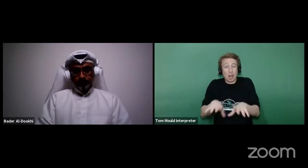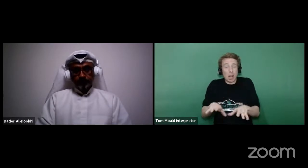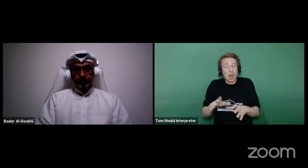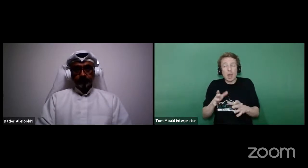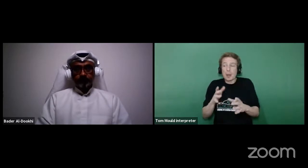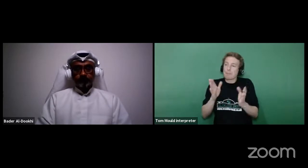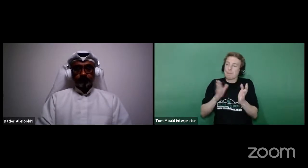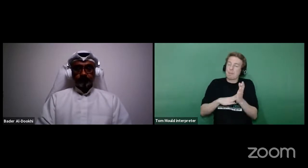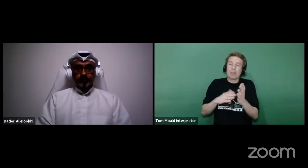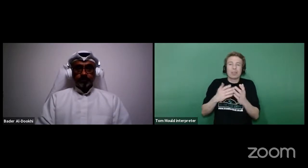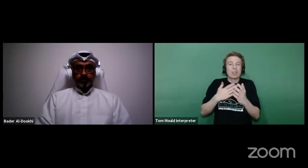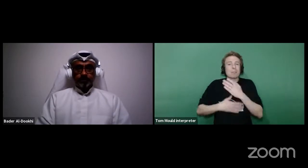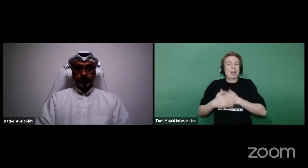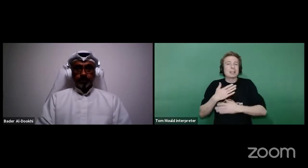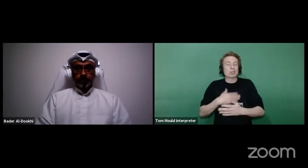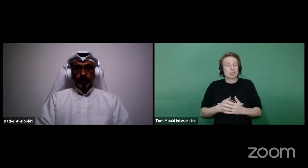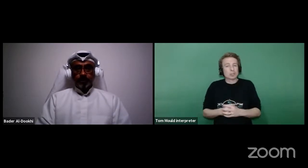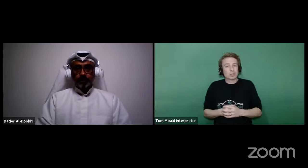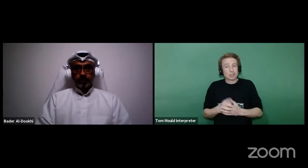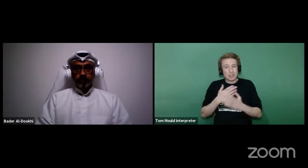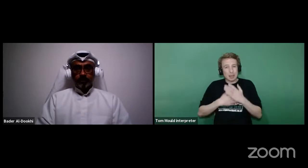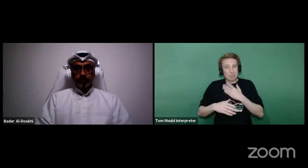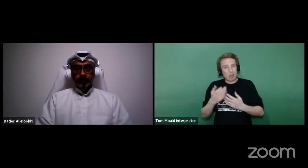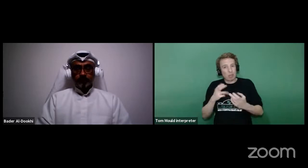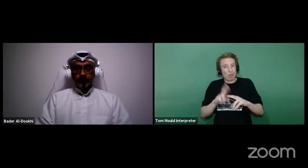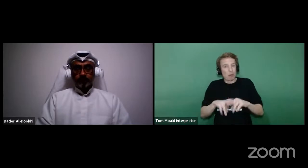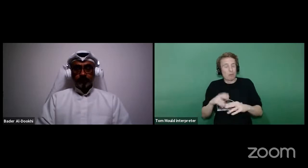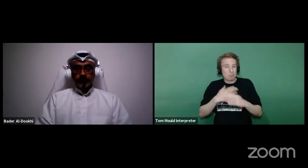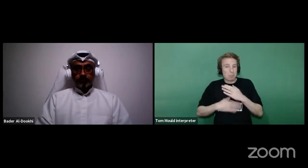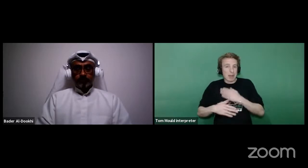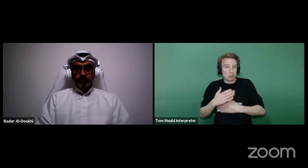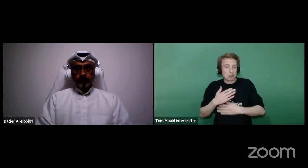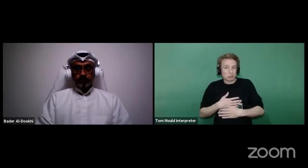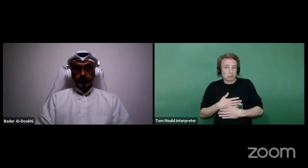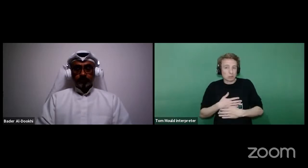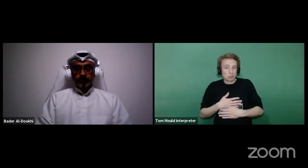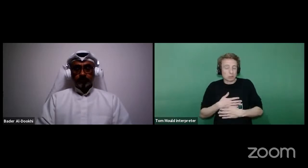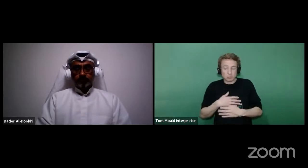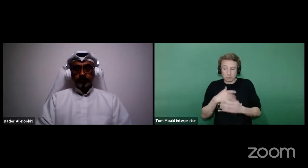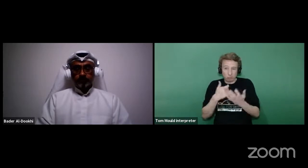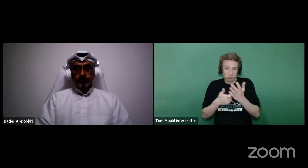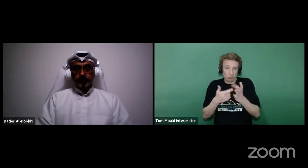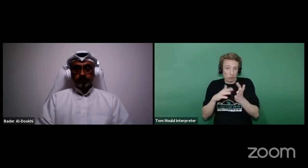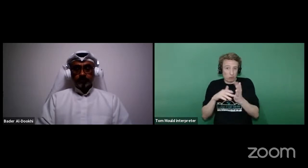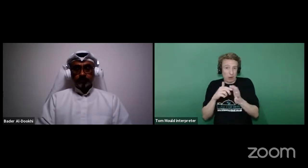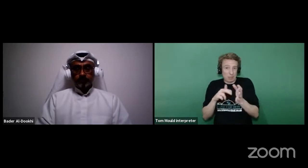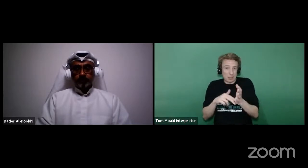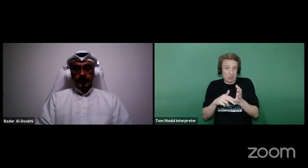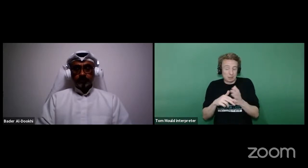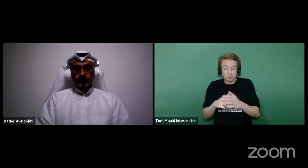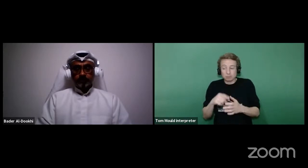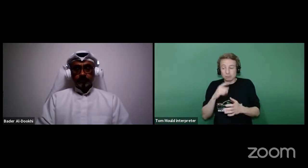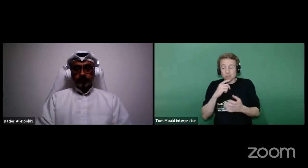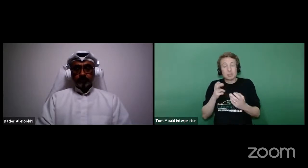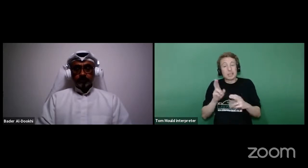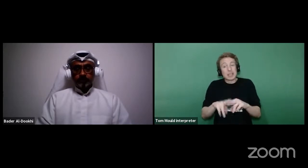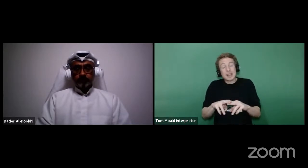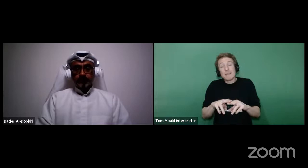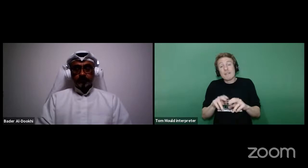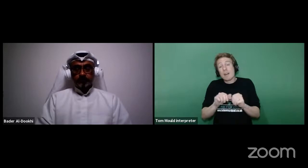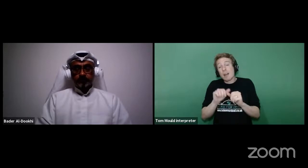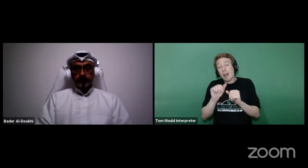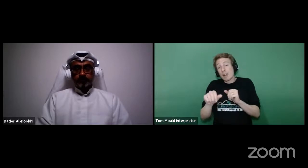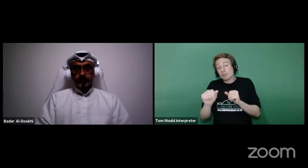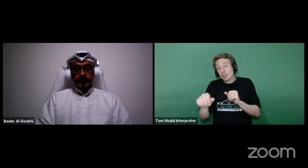fast the month of patience, meaning the month of Ramadan, and then you follow it up by fasting 3 fasts each and